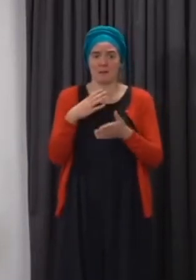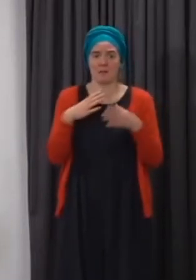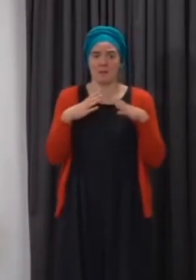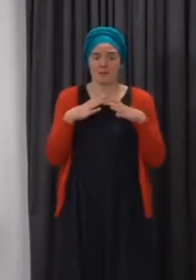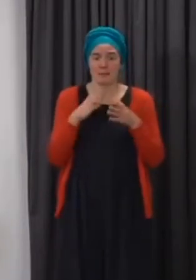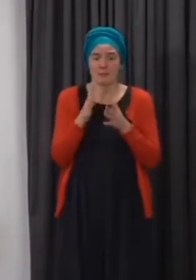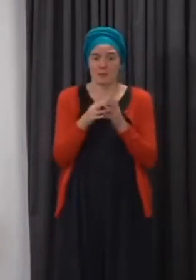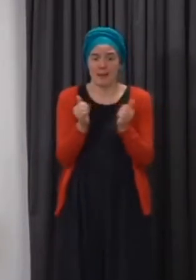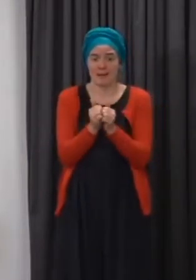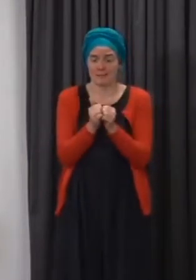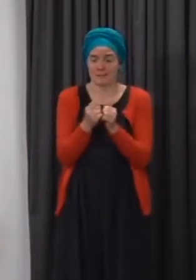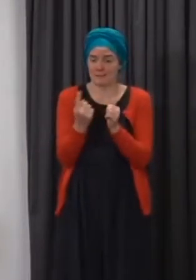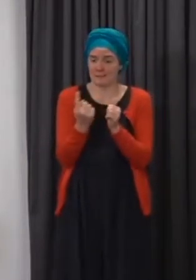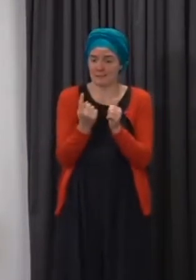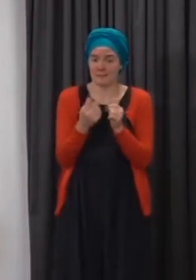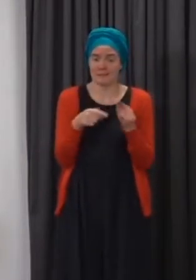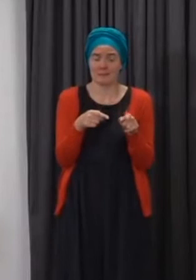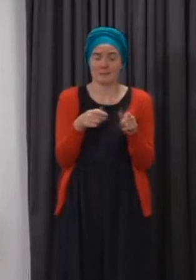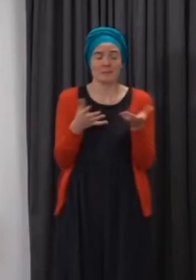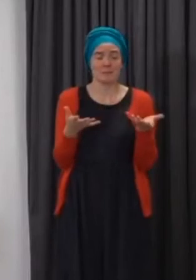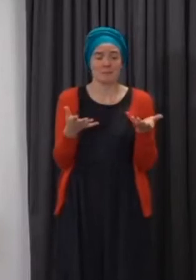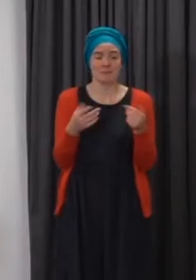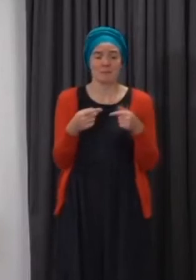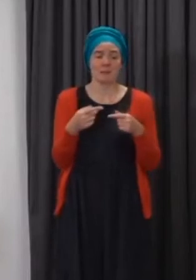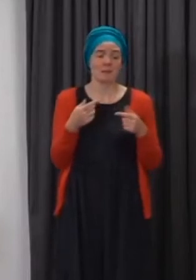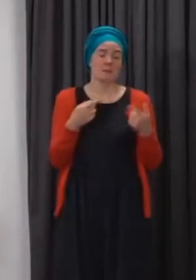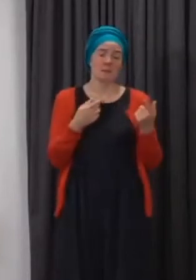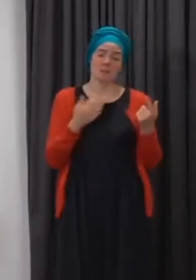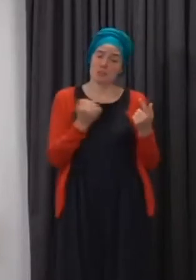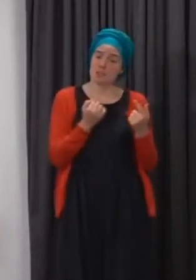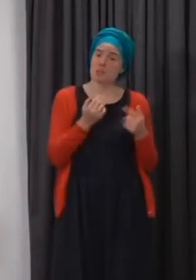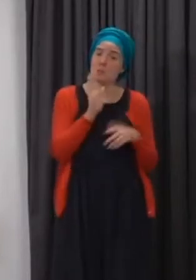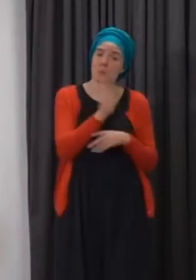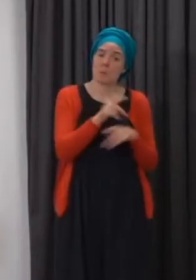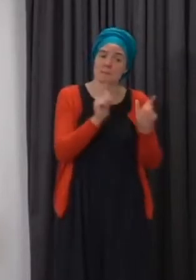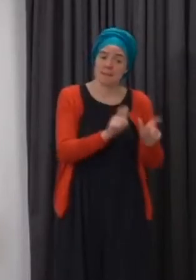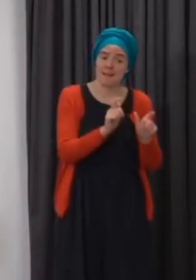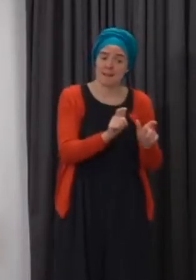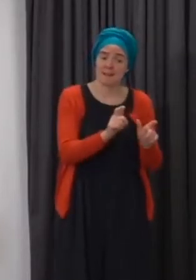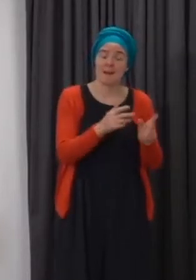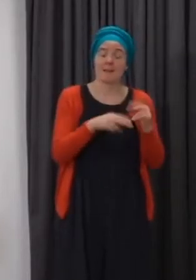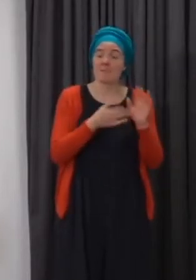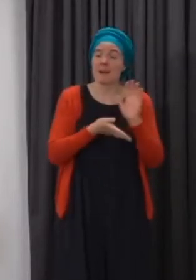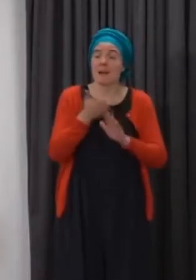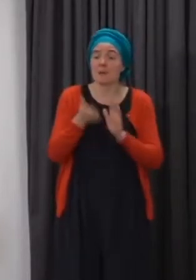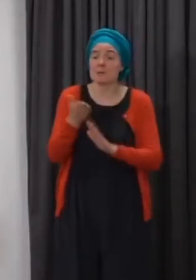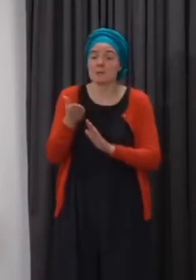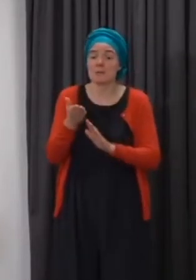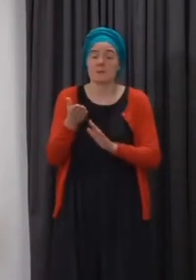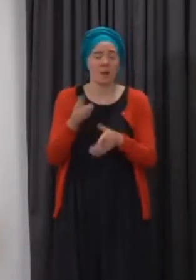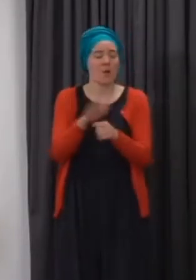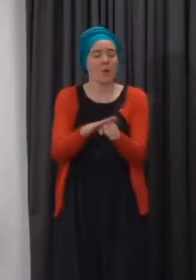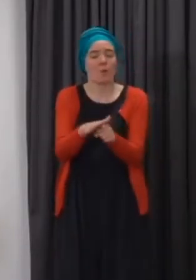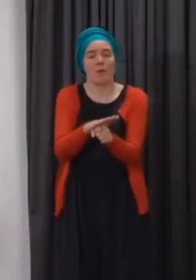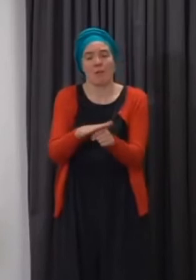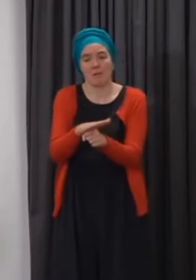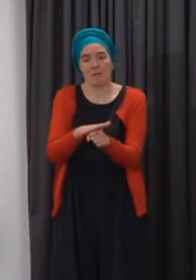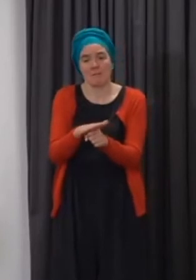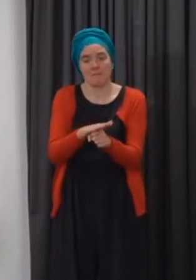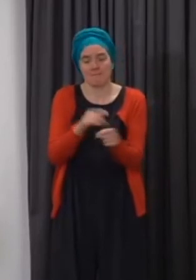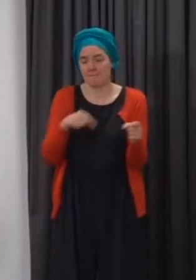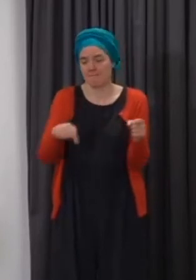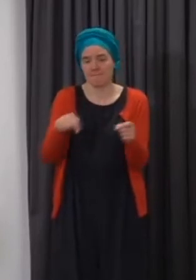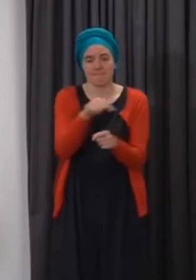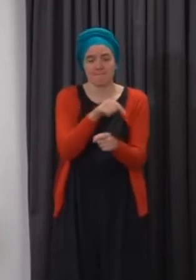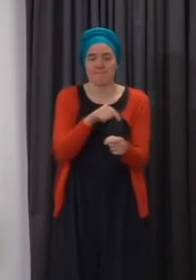If people do go out, then it's to stay local, and we want to make sure that we're able to continue a focus on this at this stage, because